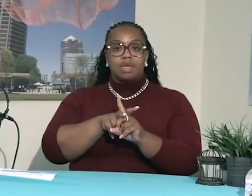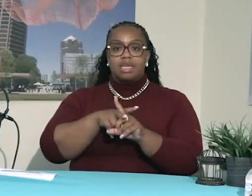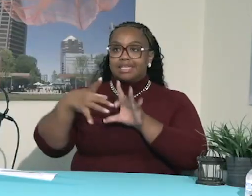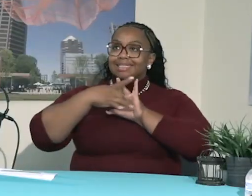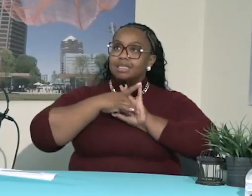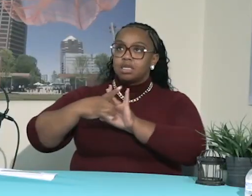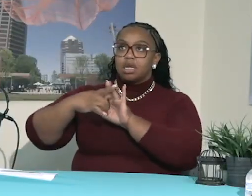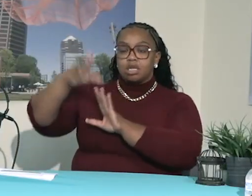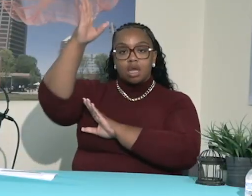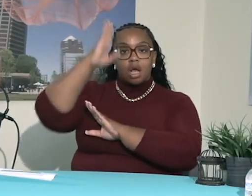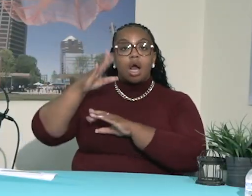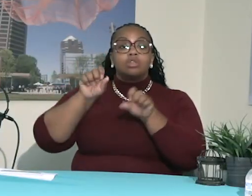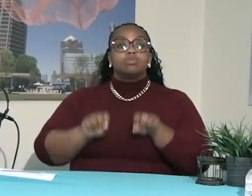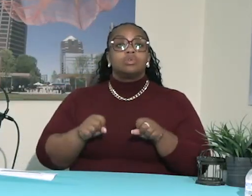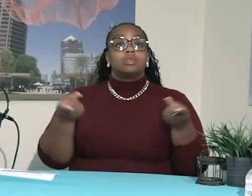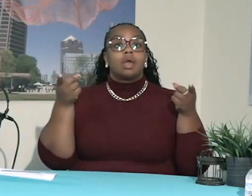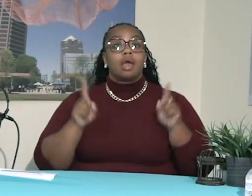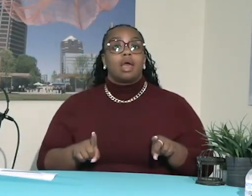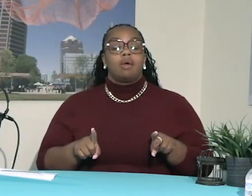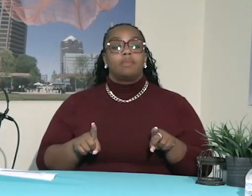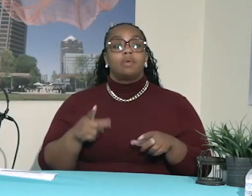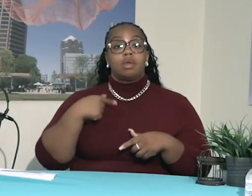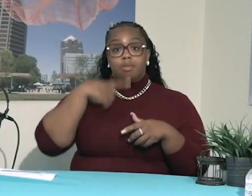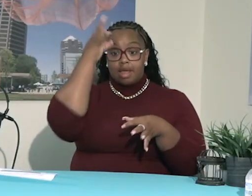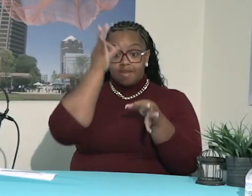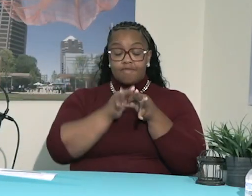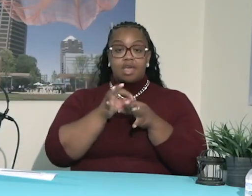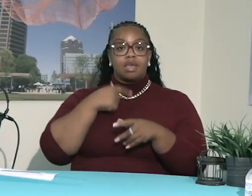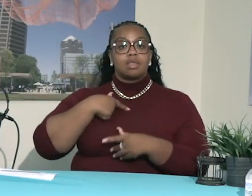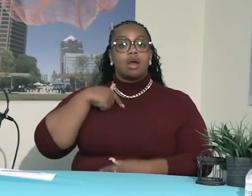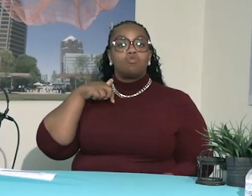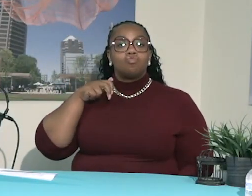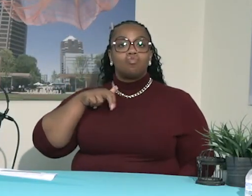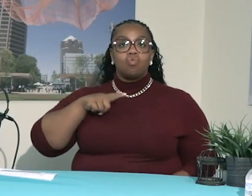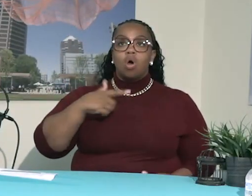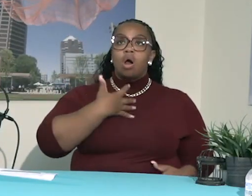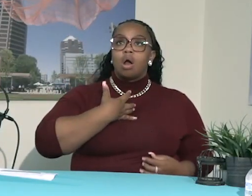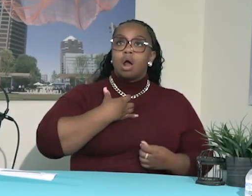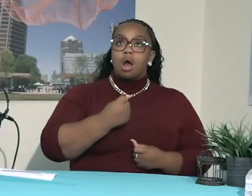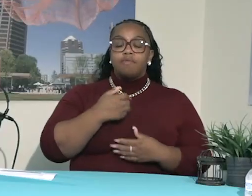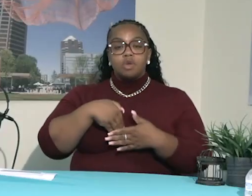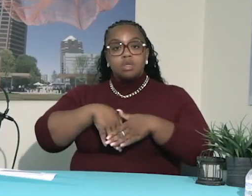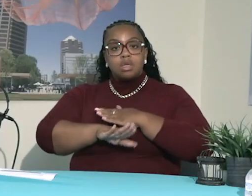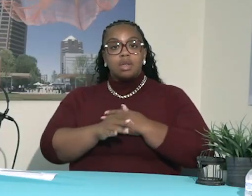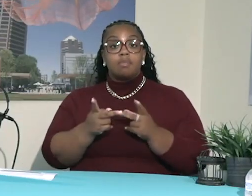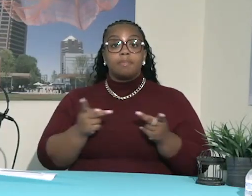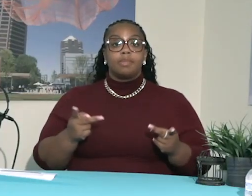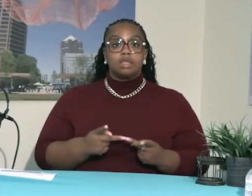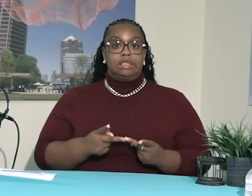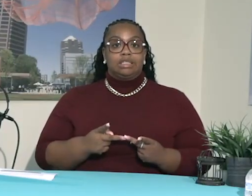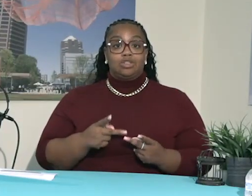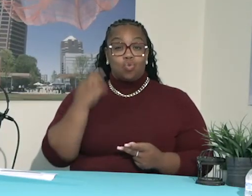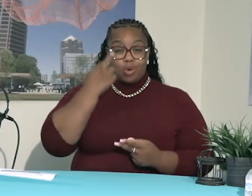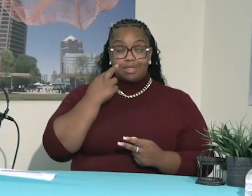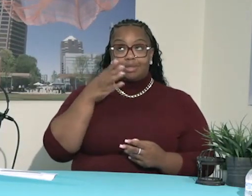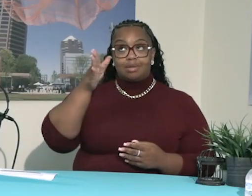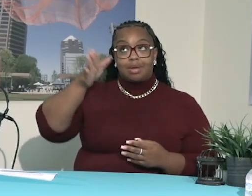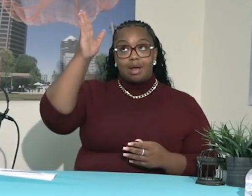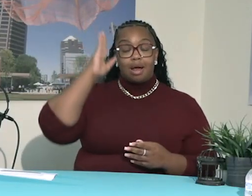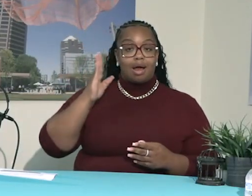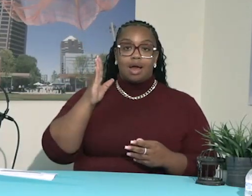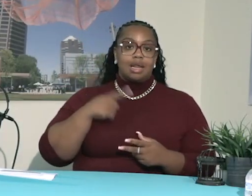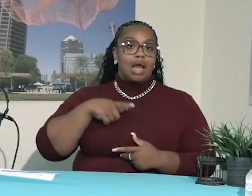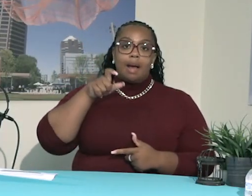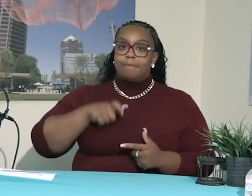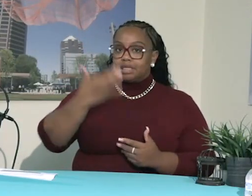faith that I walk as confidently as I do in the spaces that I have to enter sometime. But I know that, I have to acknowledge